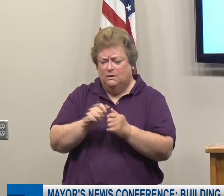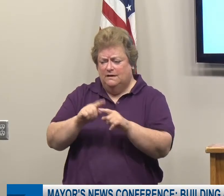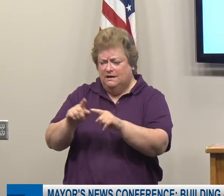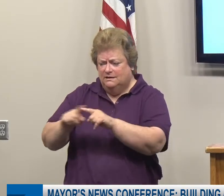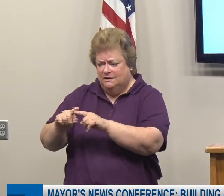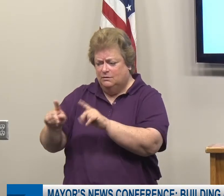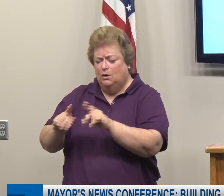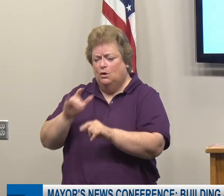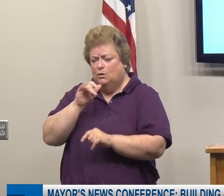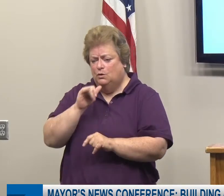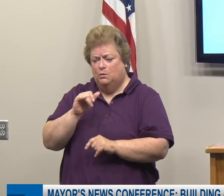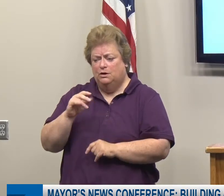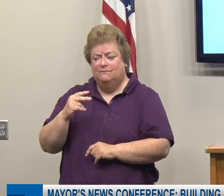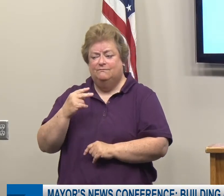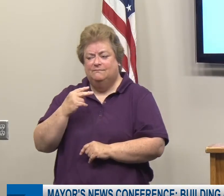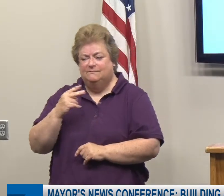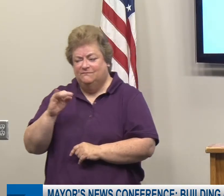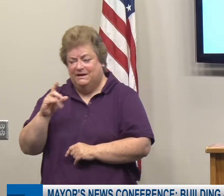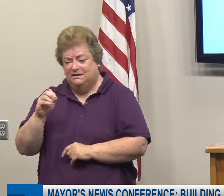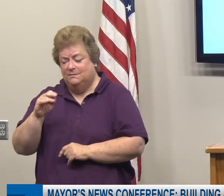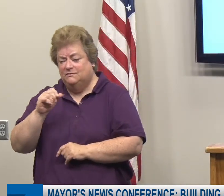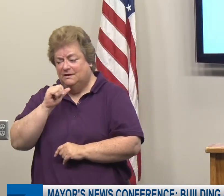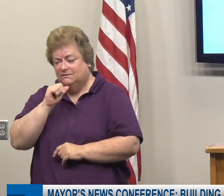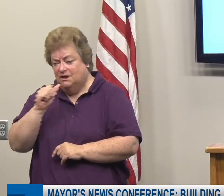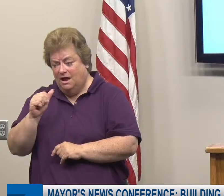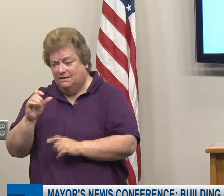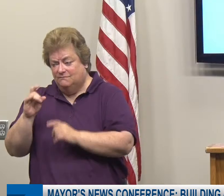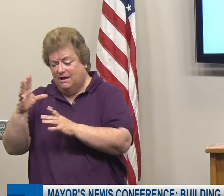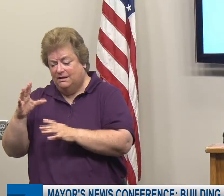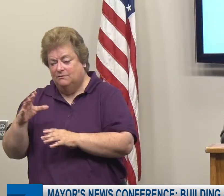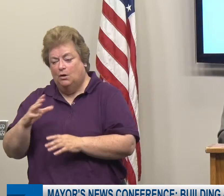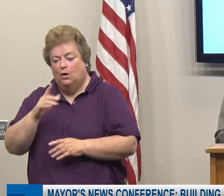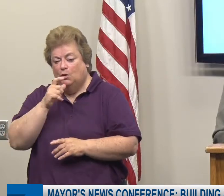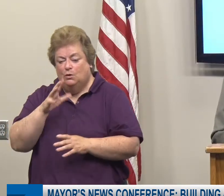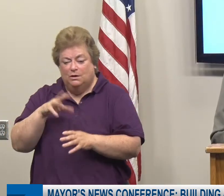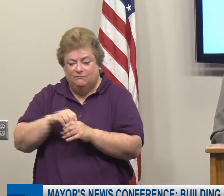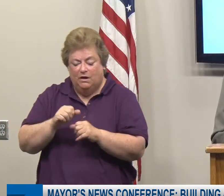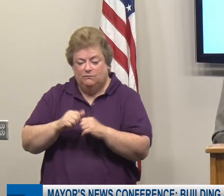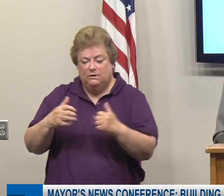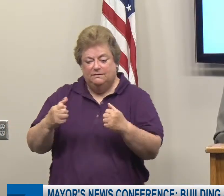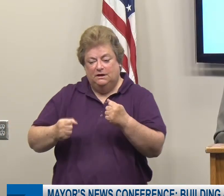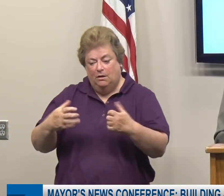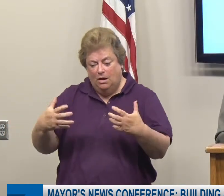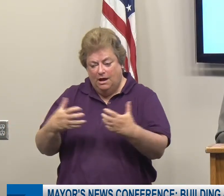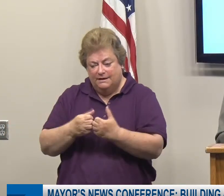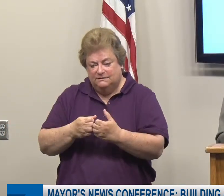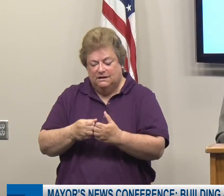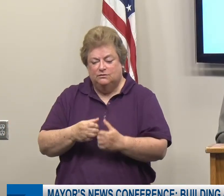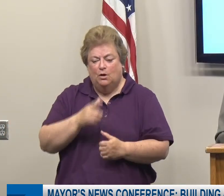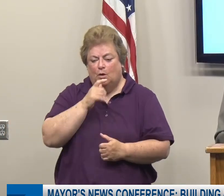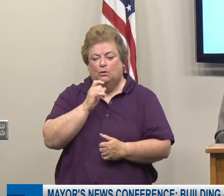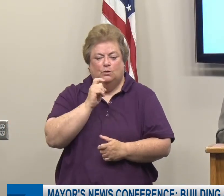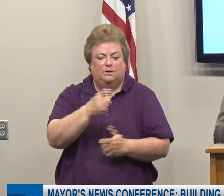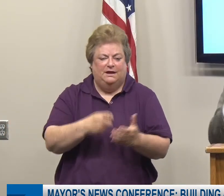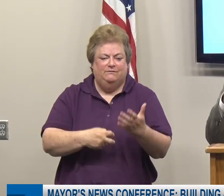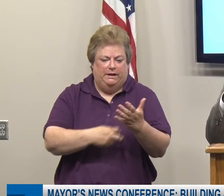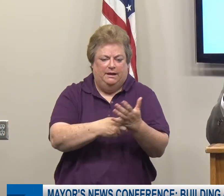the victims of nonviolent crimes, involved in traffic collisions, or issued a citation. These